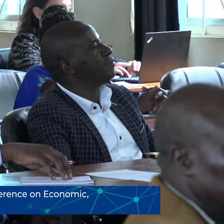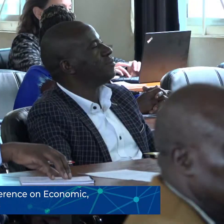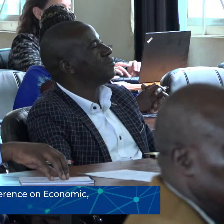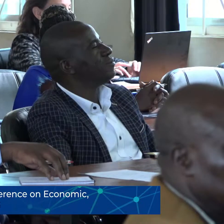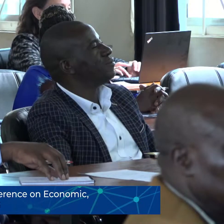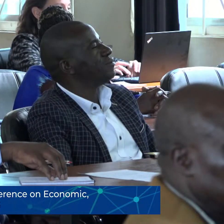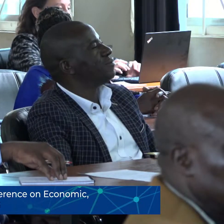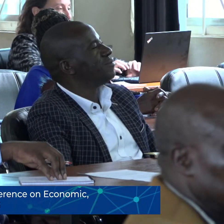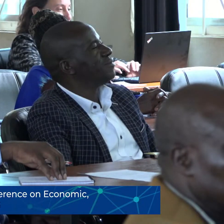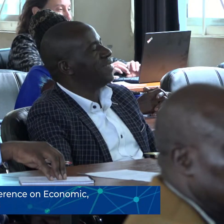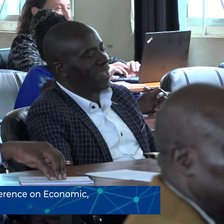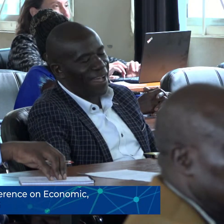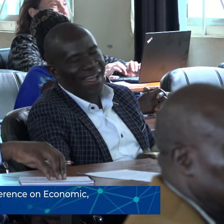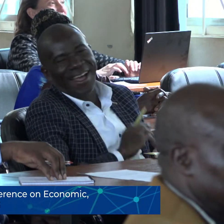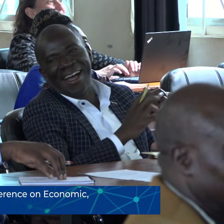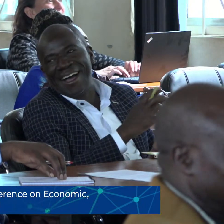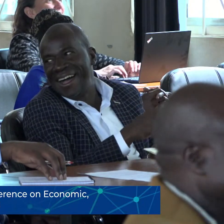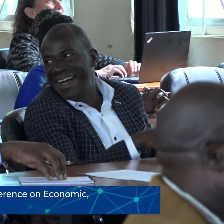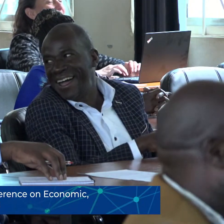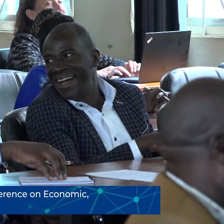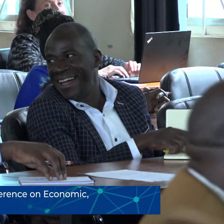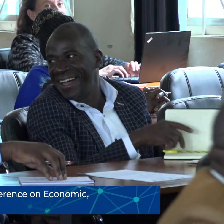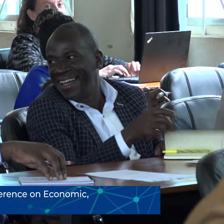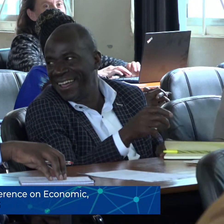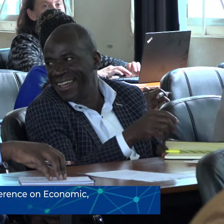Please confess and put up your hand.